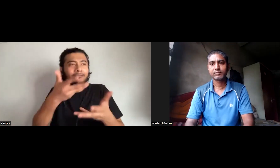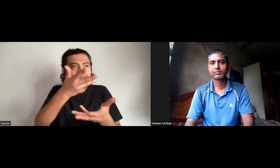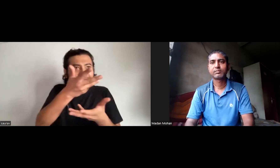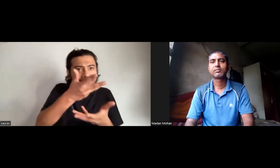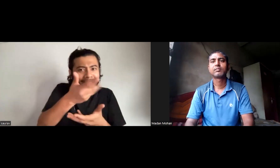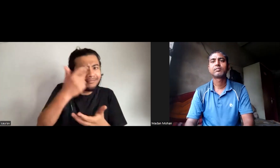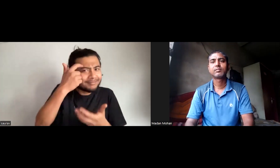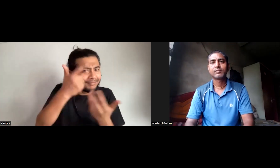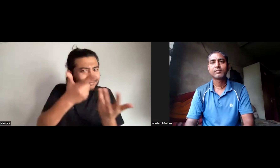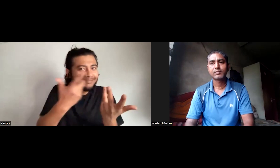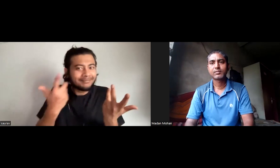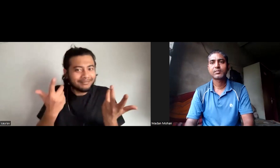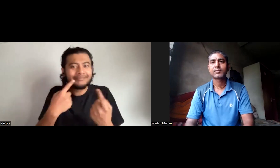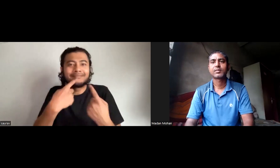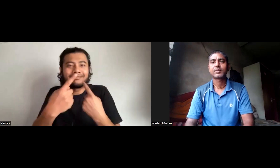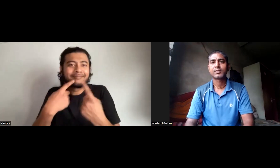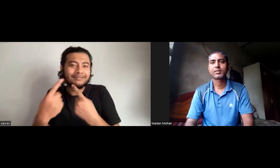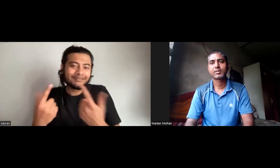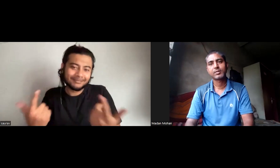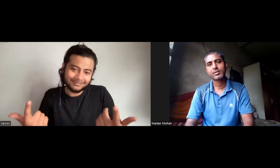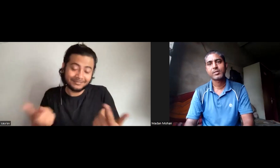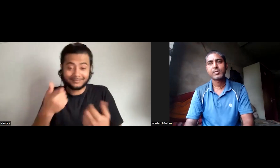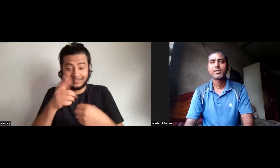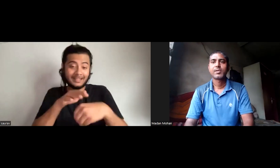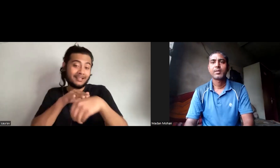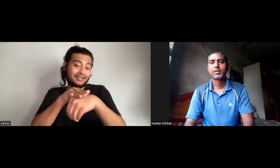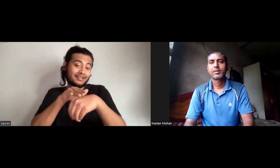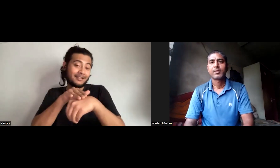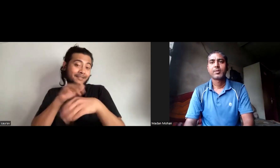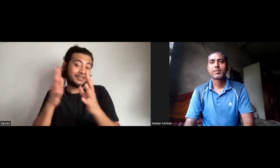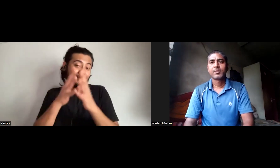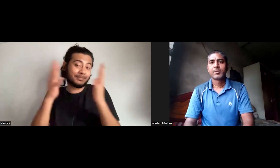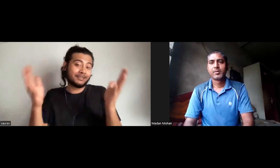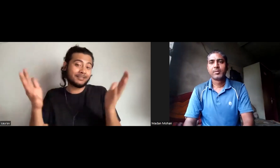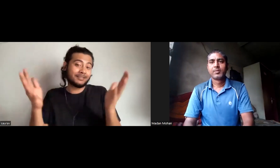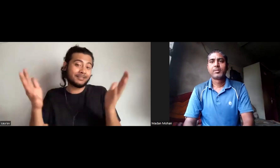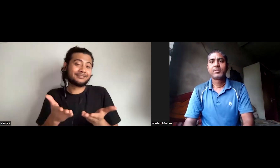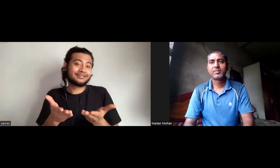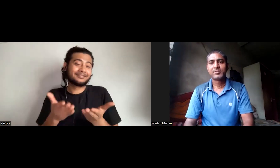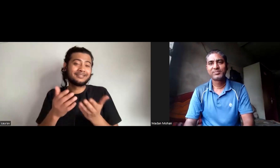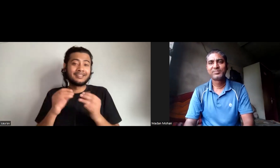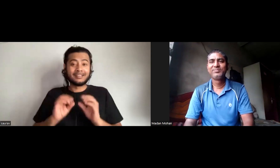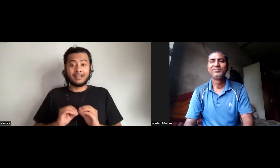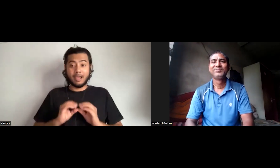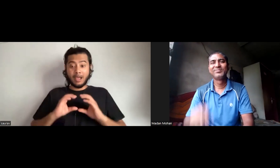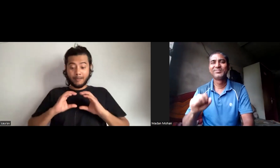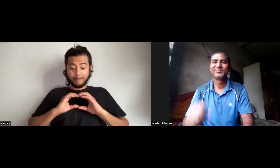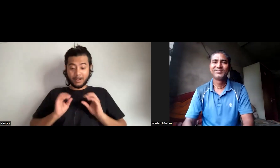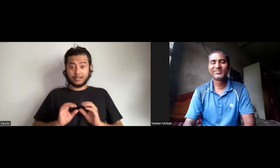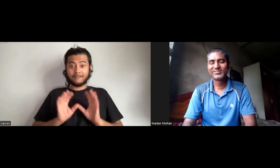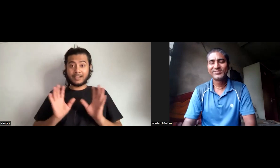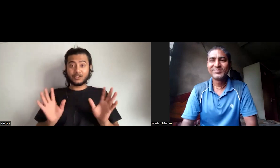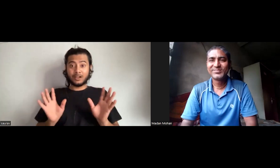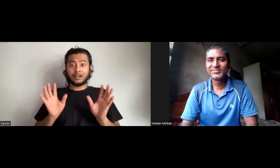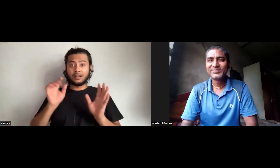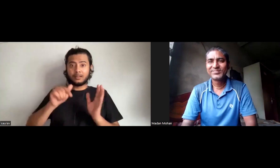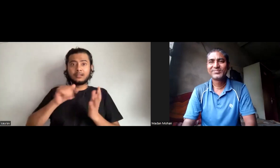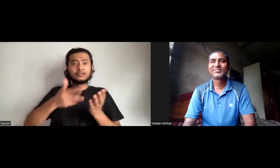Right? So that is the entire purpose of taking these classes, is to make you all so strong in Krishna consciousness